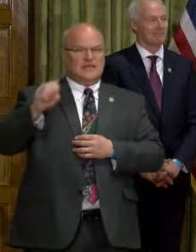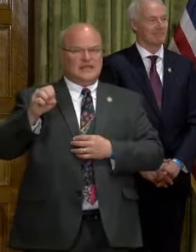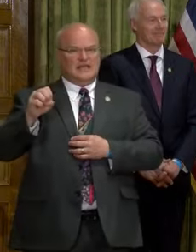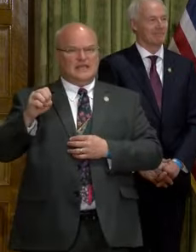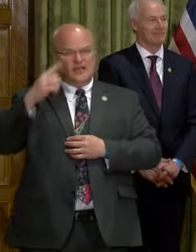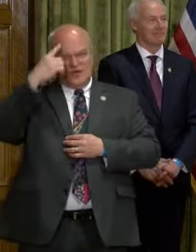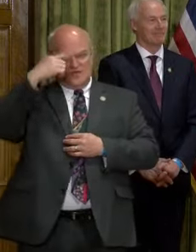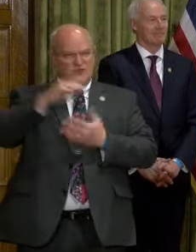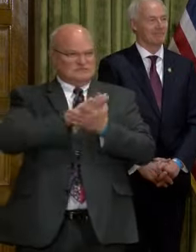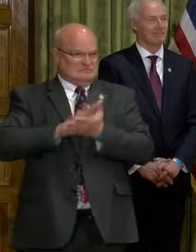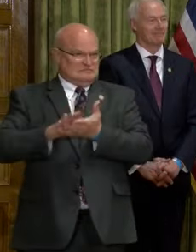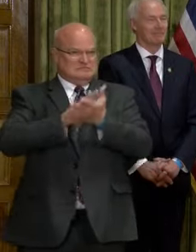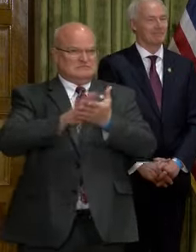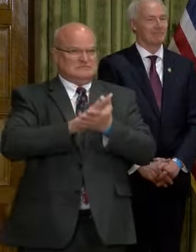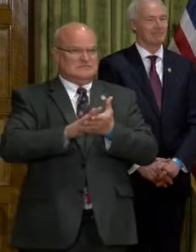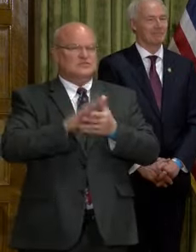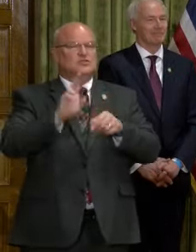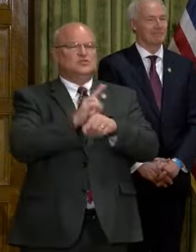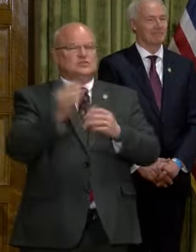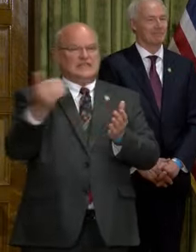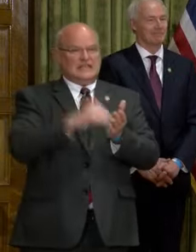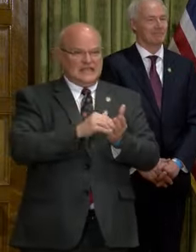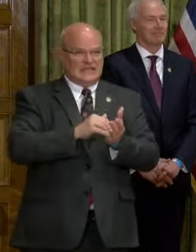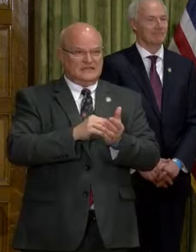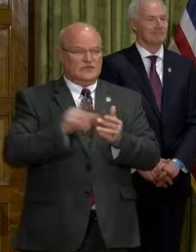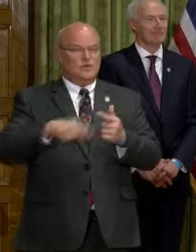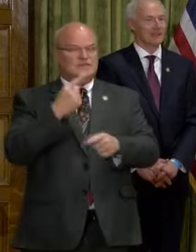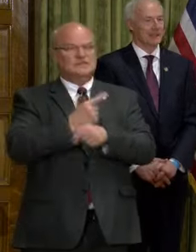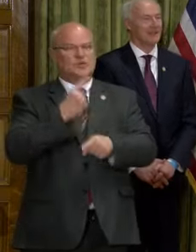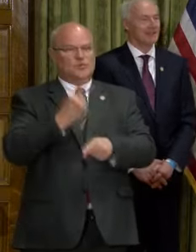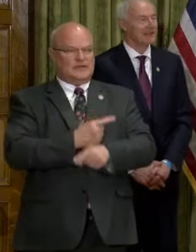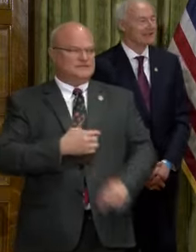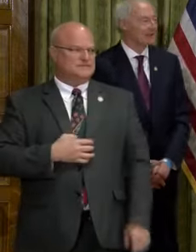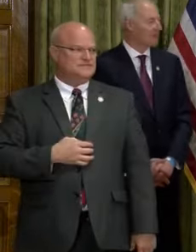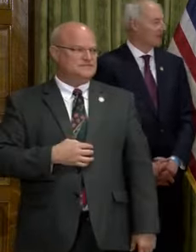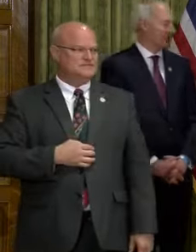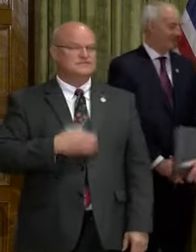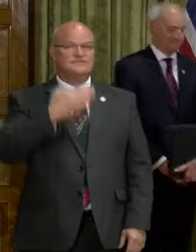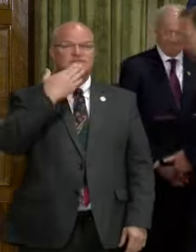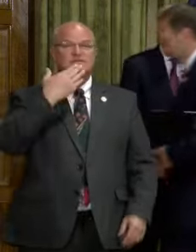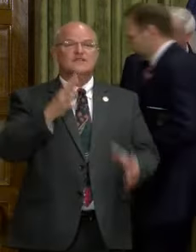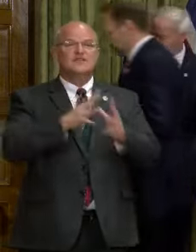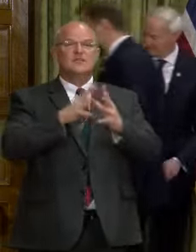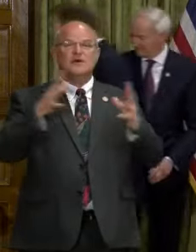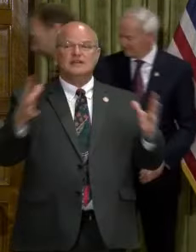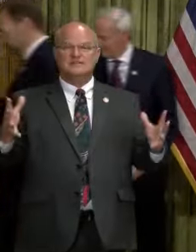PPE for decontamination so it can be reused when appropriate. Thank you very much.